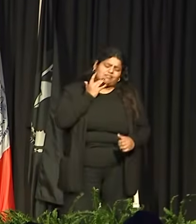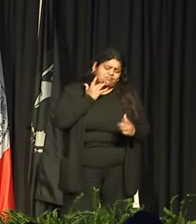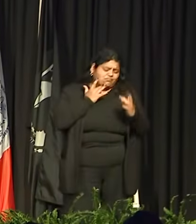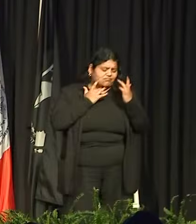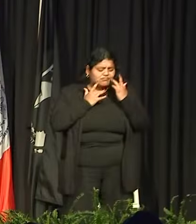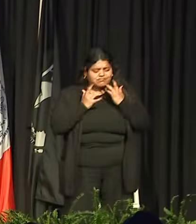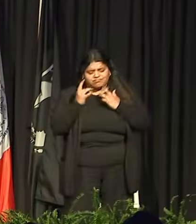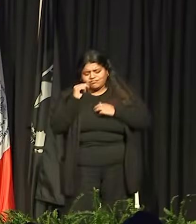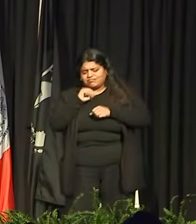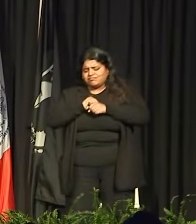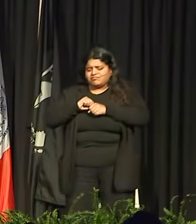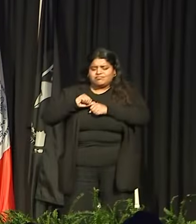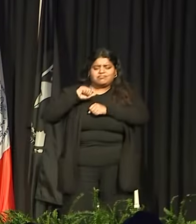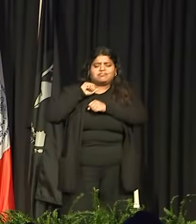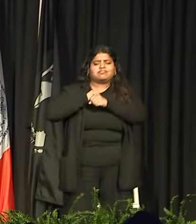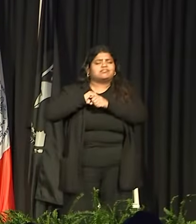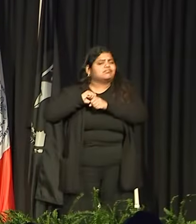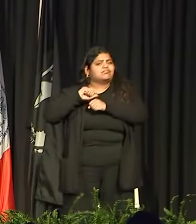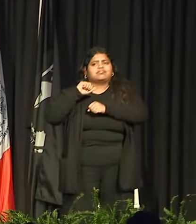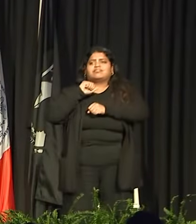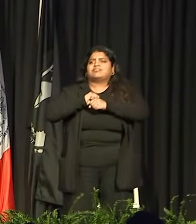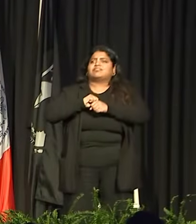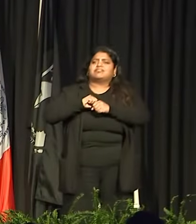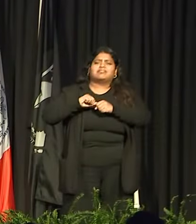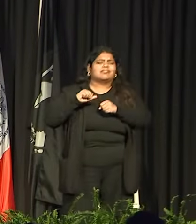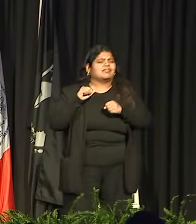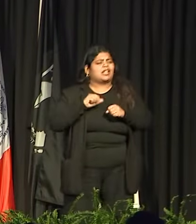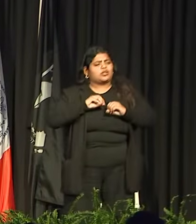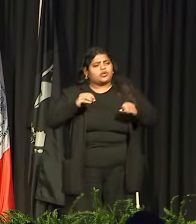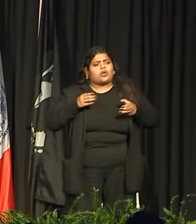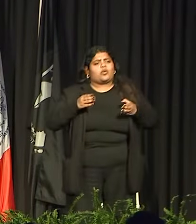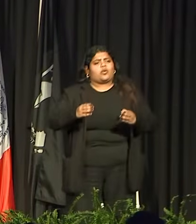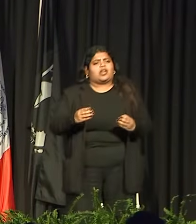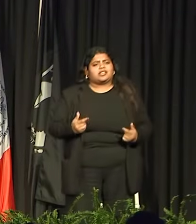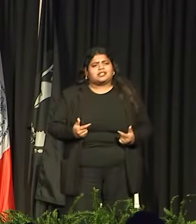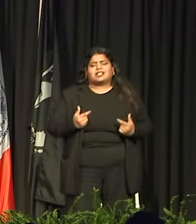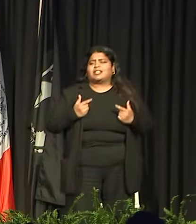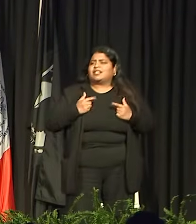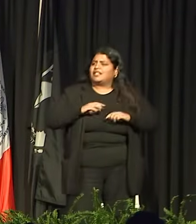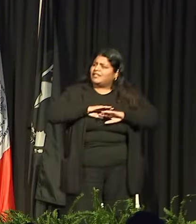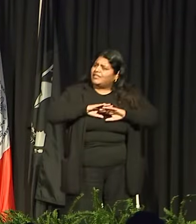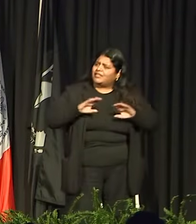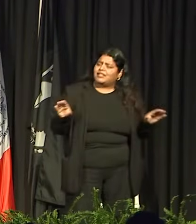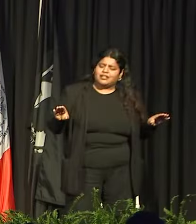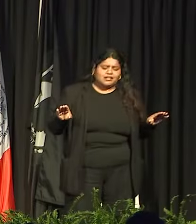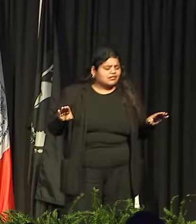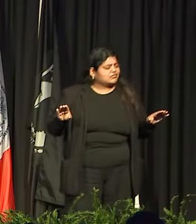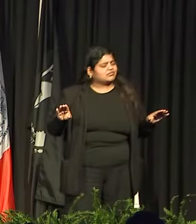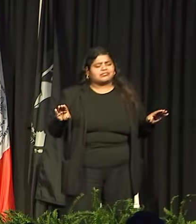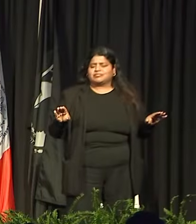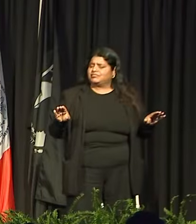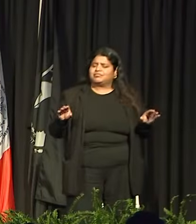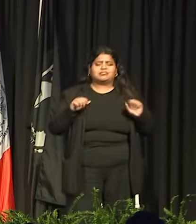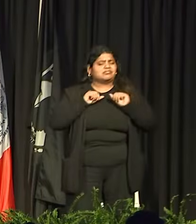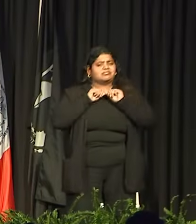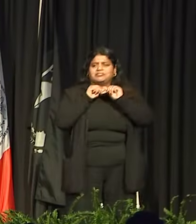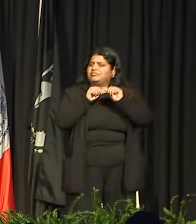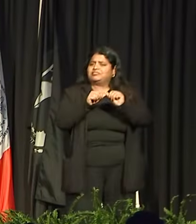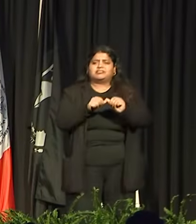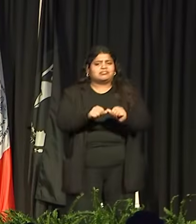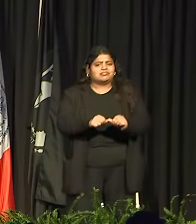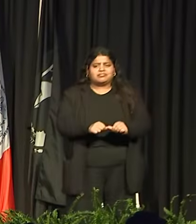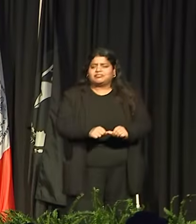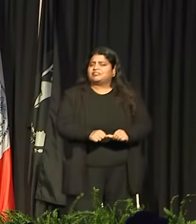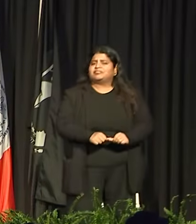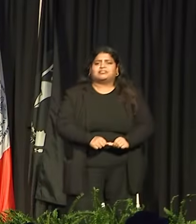your six in the hole. This ain't no kind of limit. No, no, this ain't